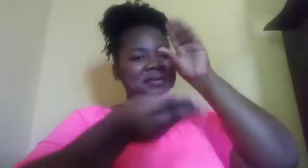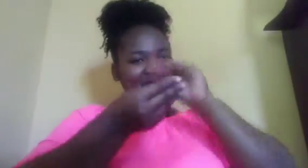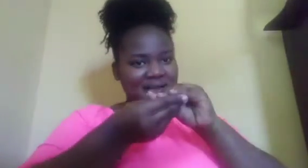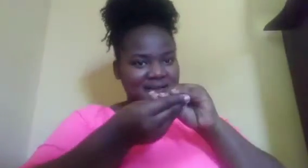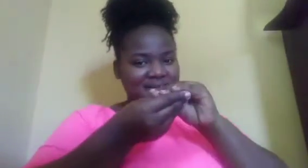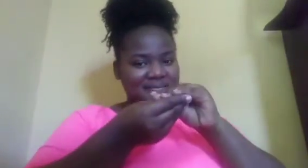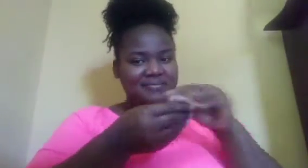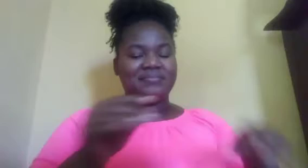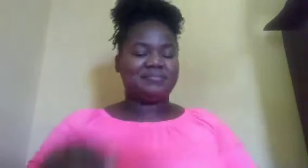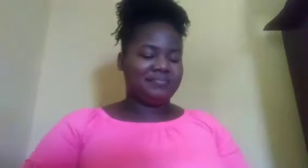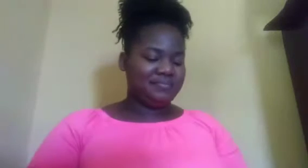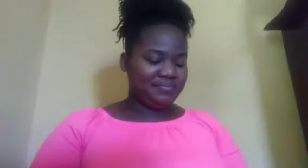Now we're going to add them.